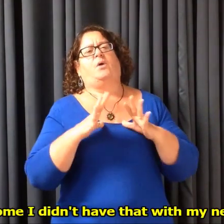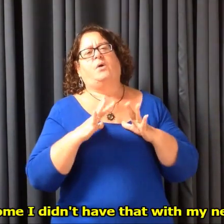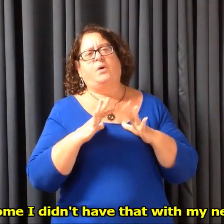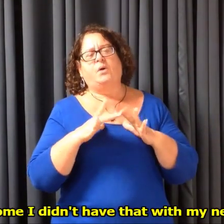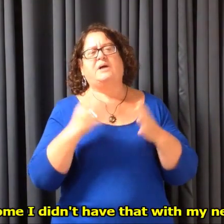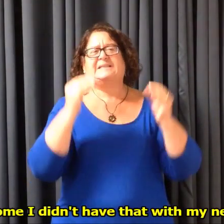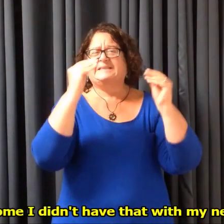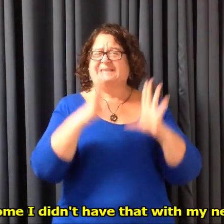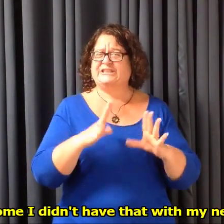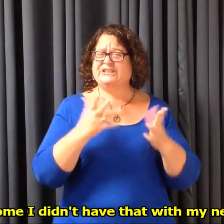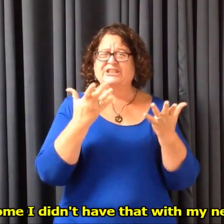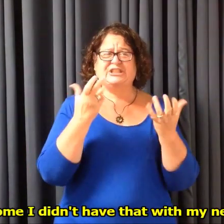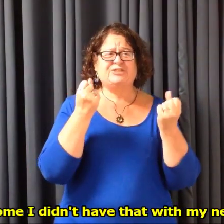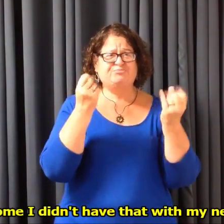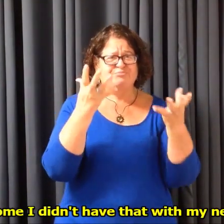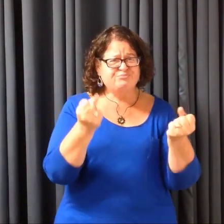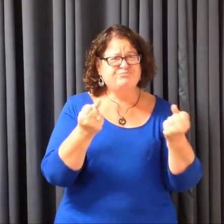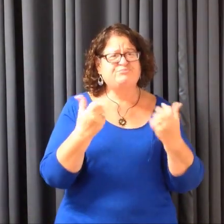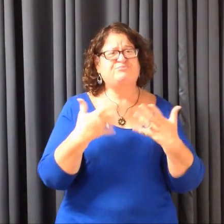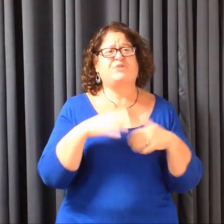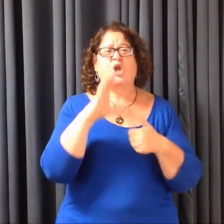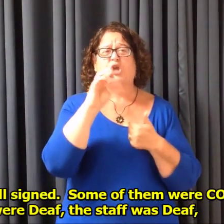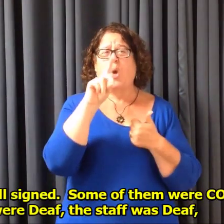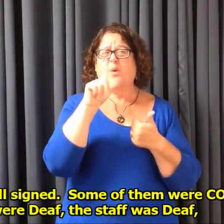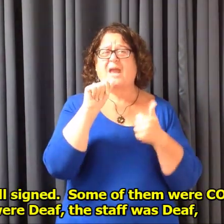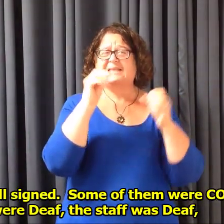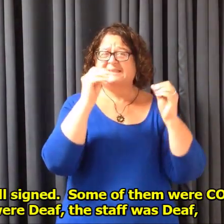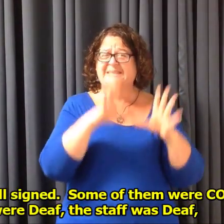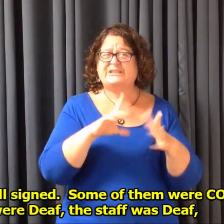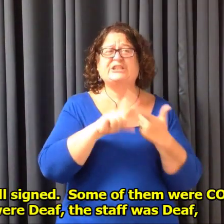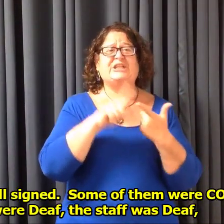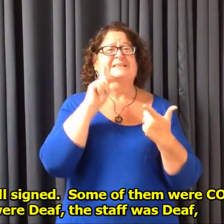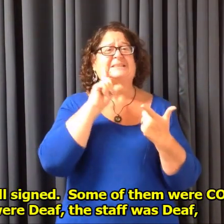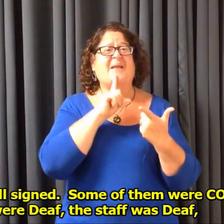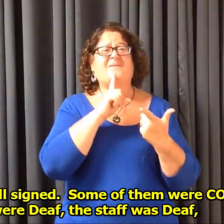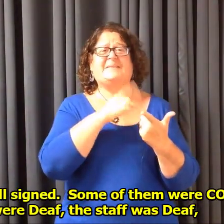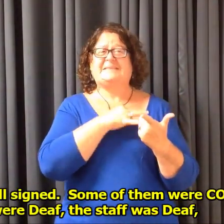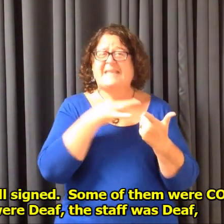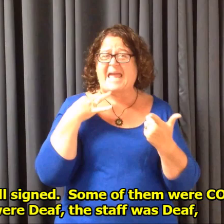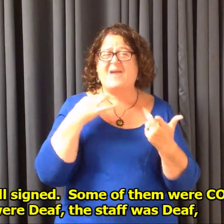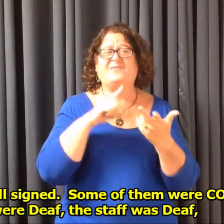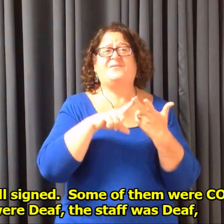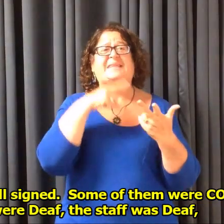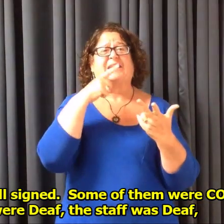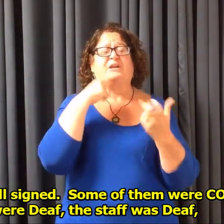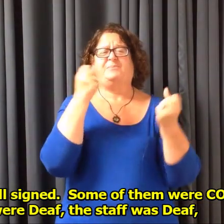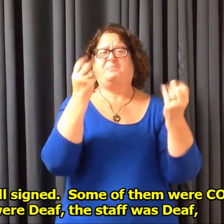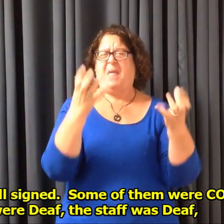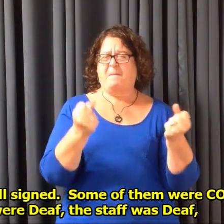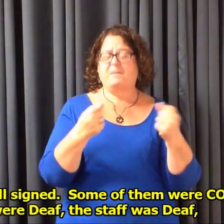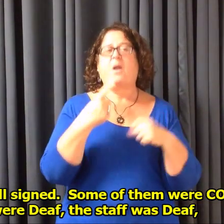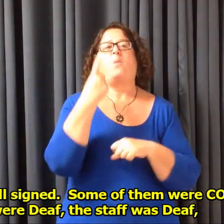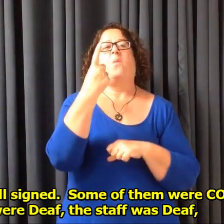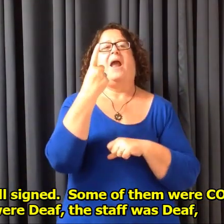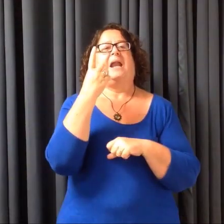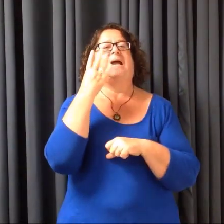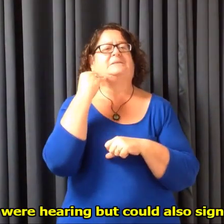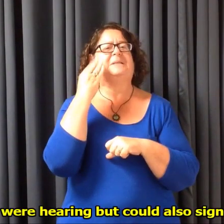whereas at home I didn't have that with my neighbors. The teachers all signed. Some of them were codas, some were deaf, the staff was deaf, some were hearing but could